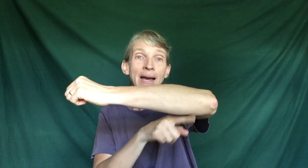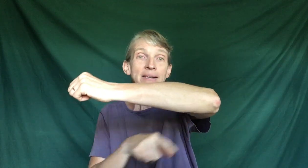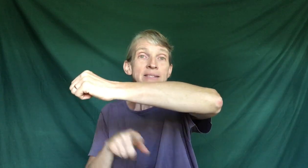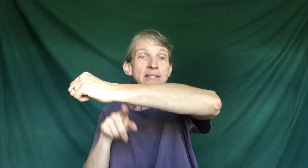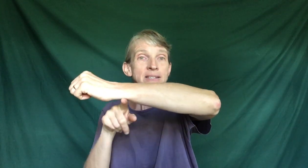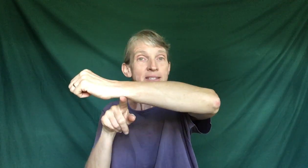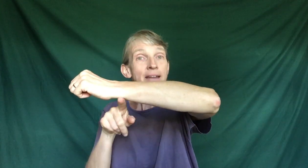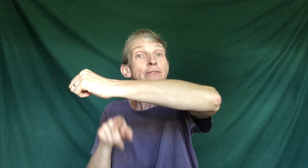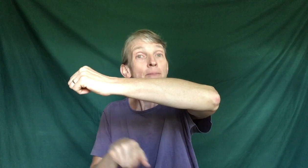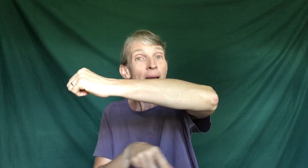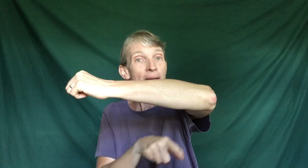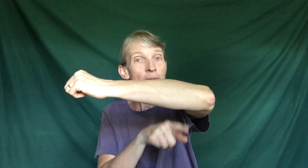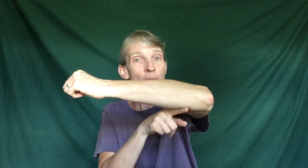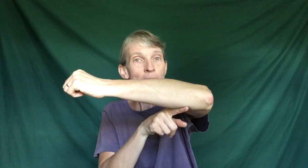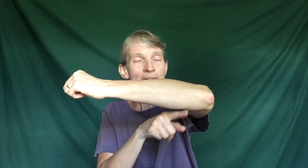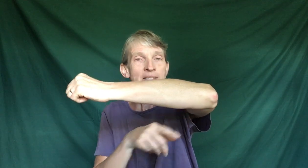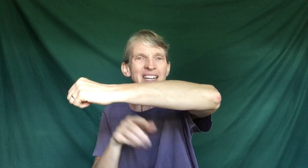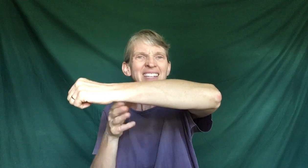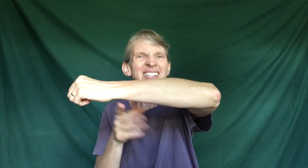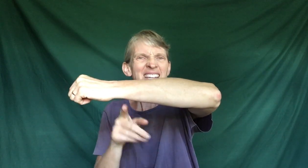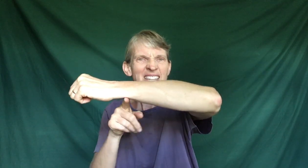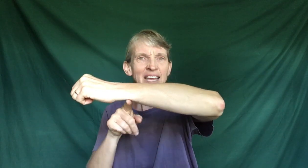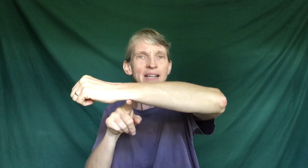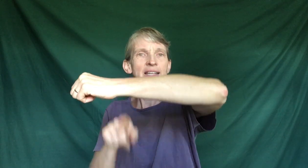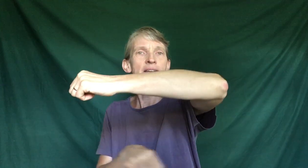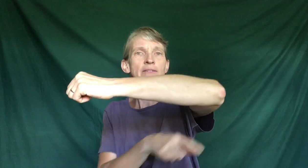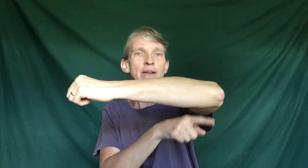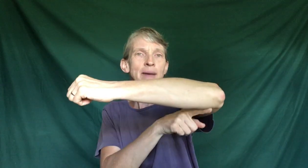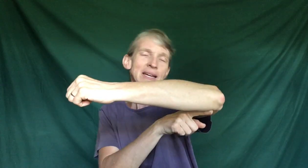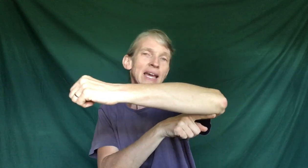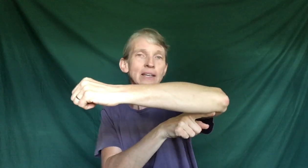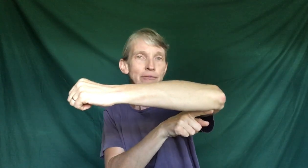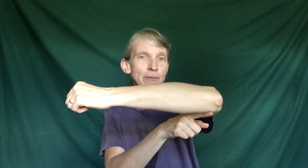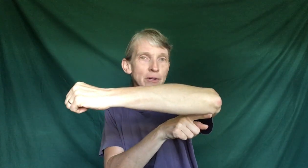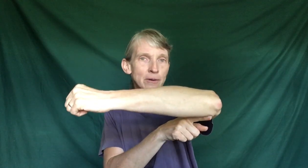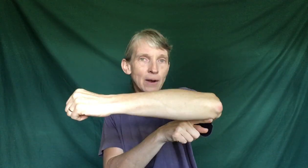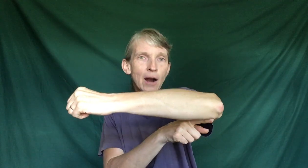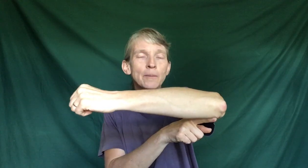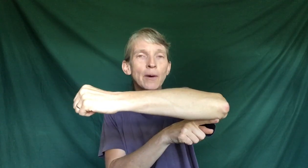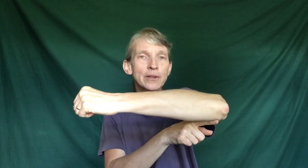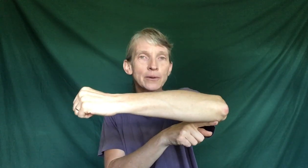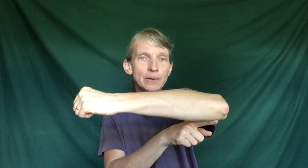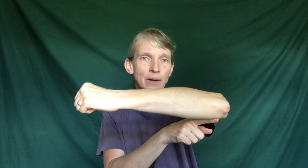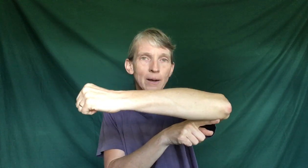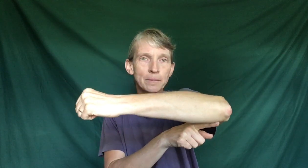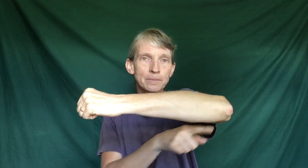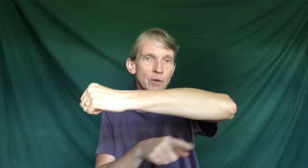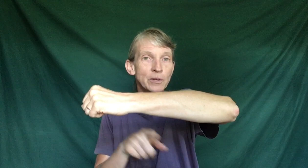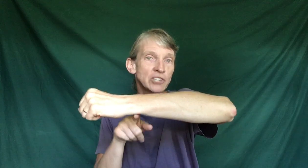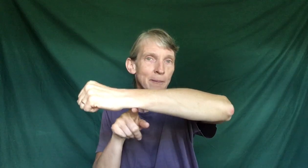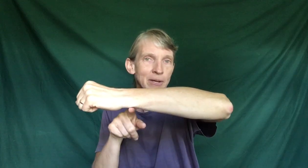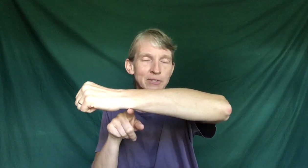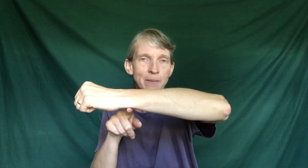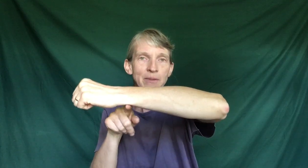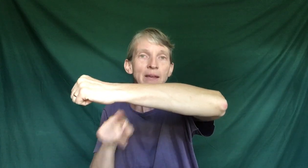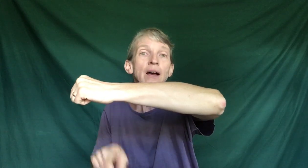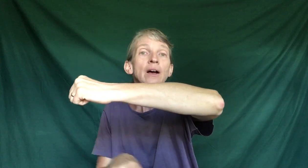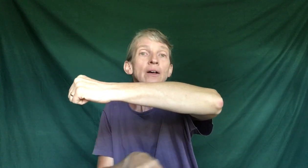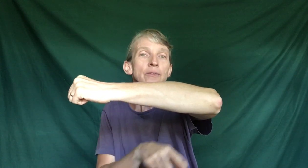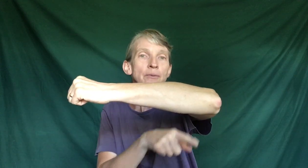bags. This is a sign for bag or basket. It's like like you've got a bag hanging from your arm while you're going shopping or something.